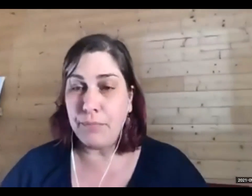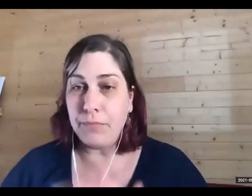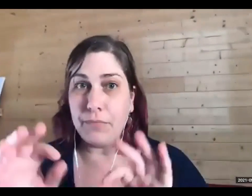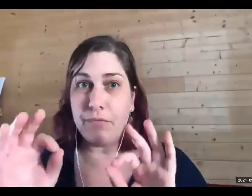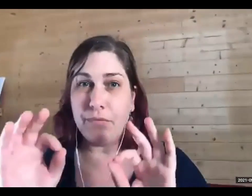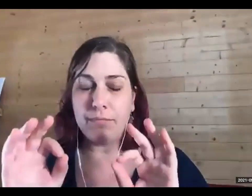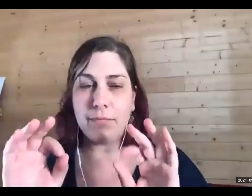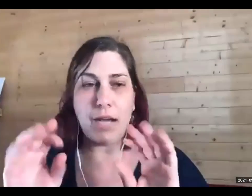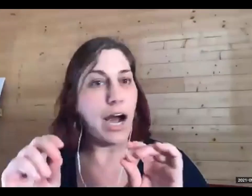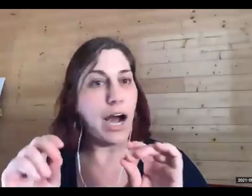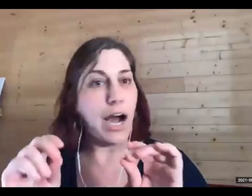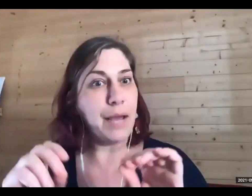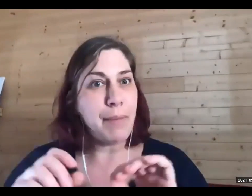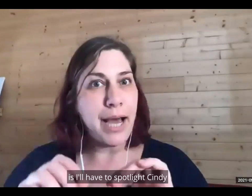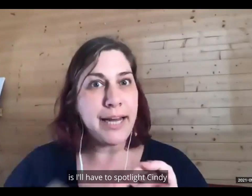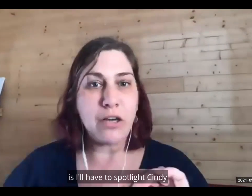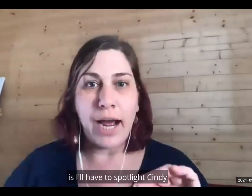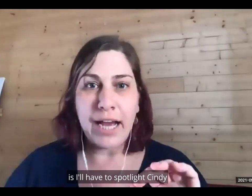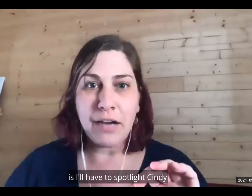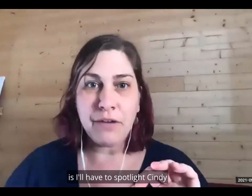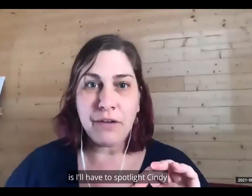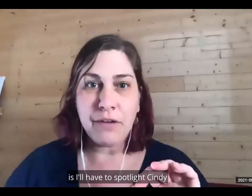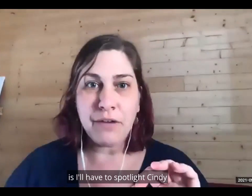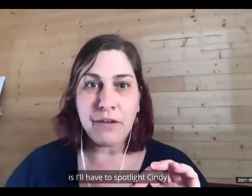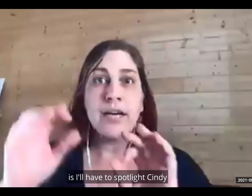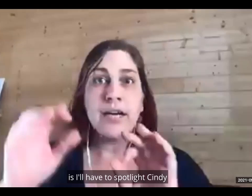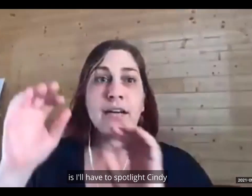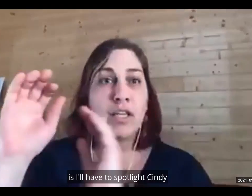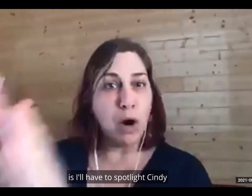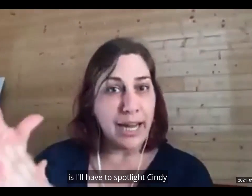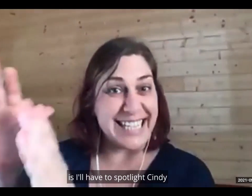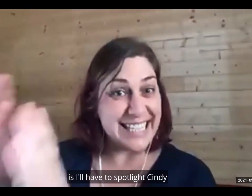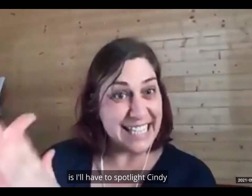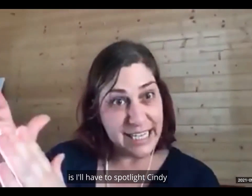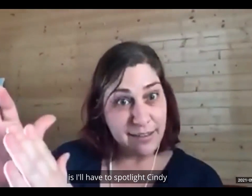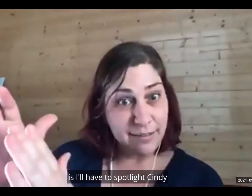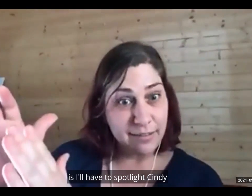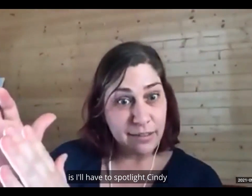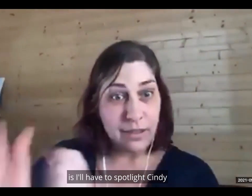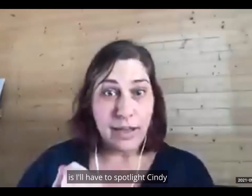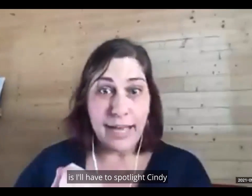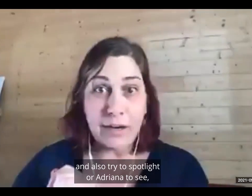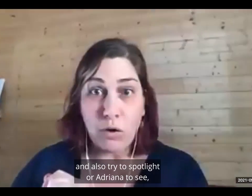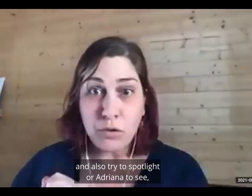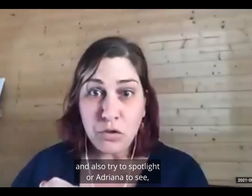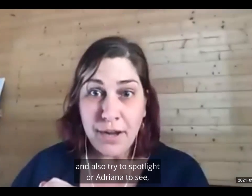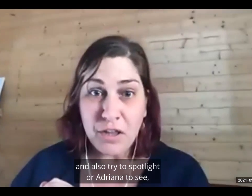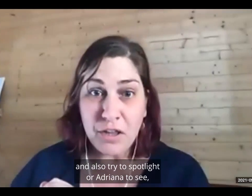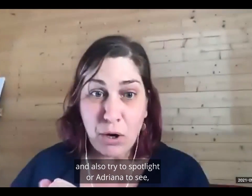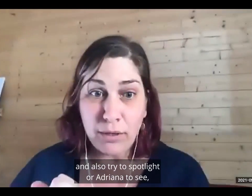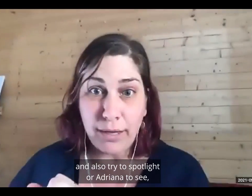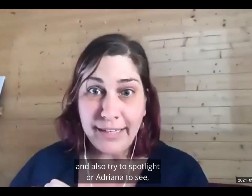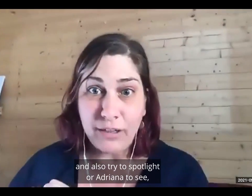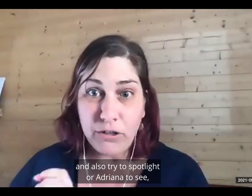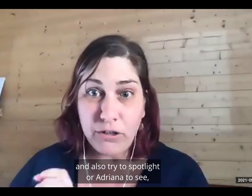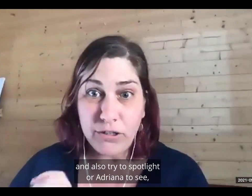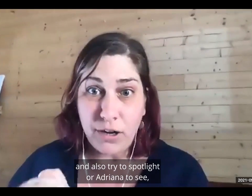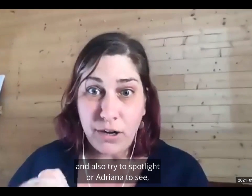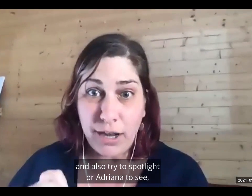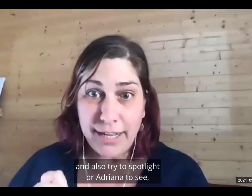the iPad is I'll have to spotlight Cindy and also try to